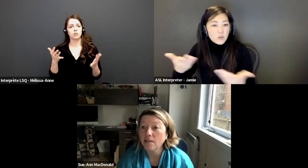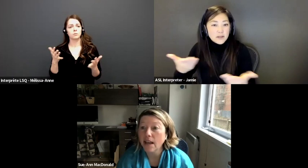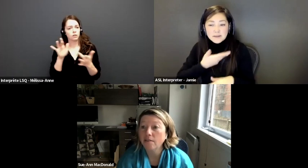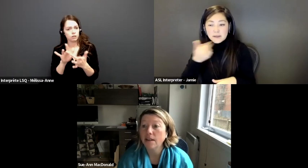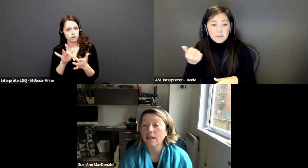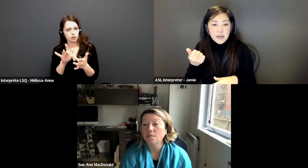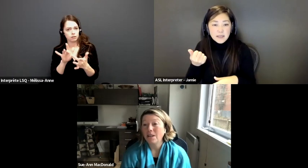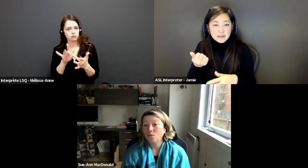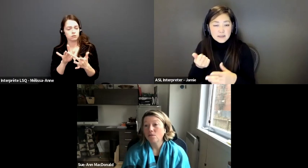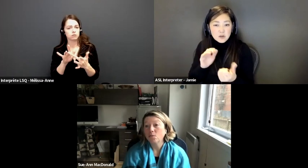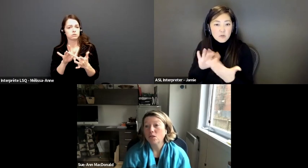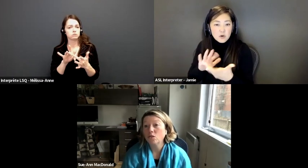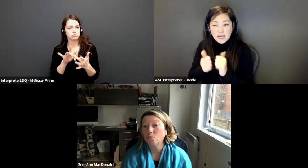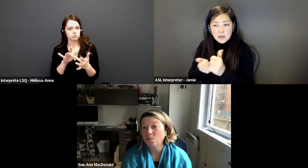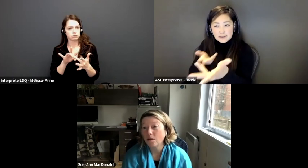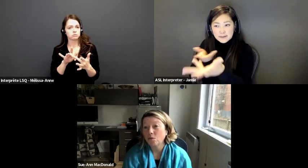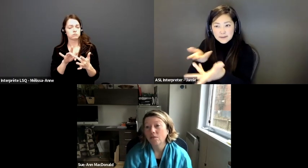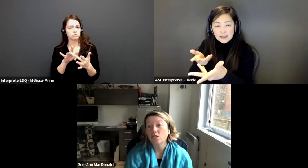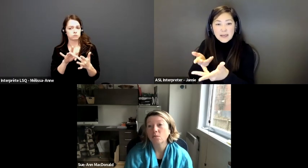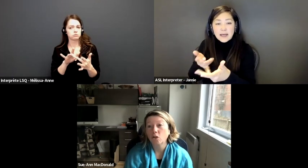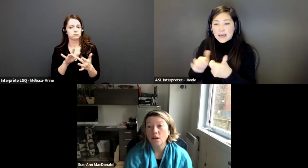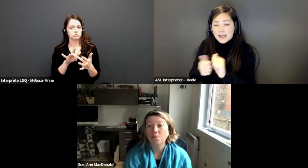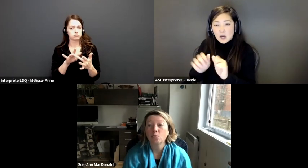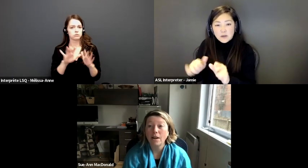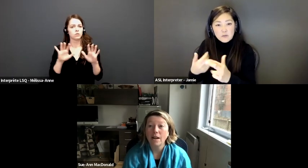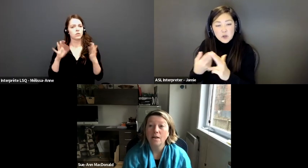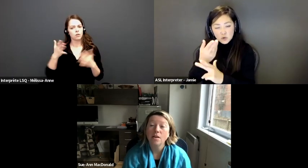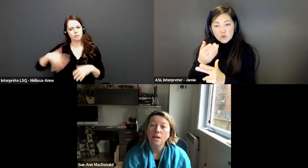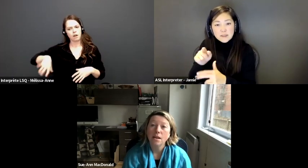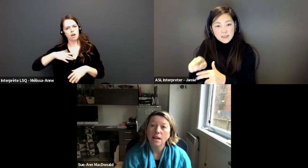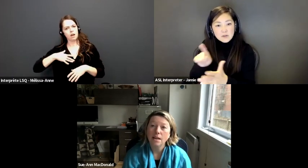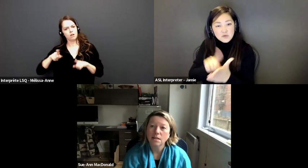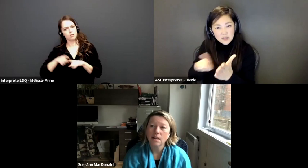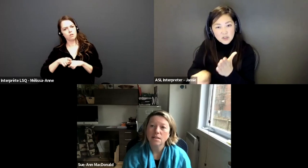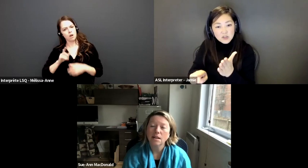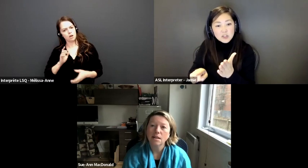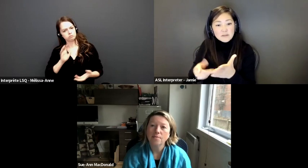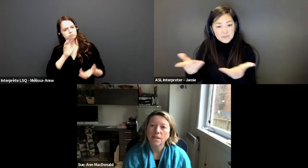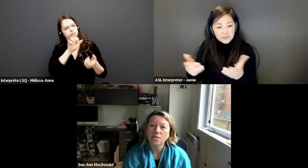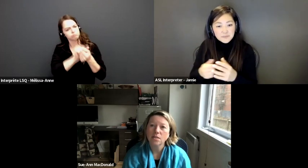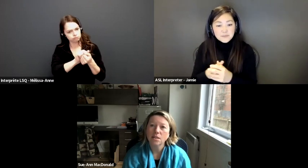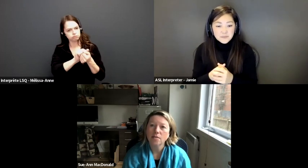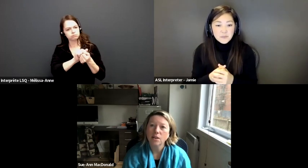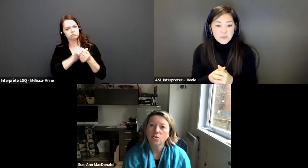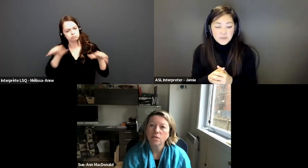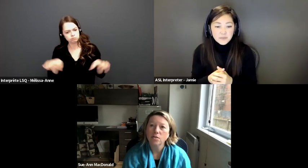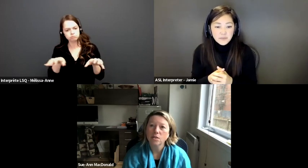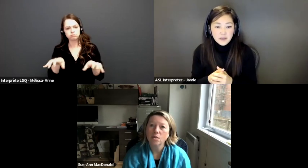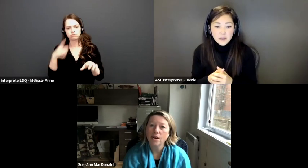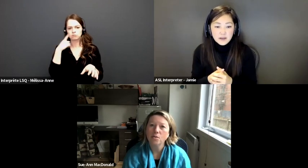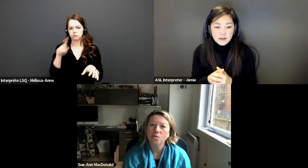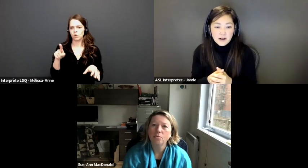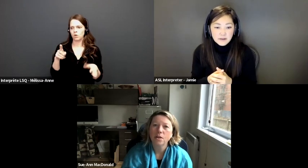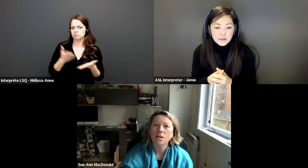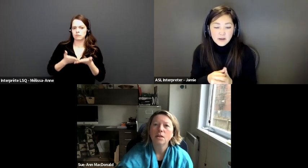the federal housing advocate and to make use of this research in responding to evictions which are taking place right now in Hastings, Tent City, in downtown east side of Vancouver?